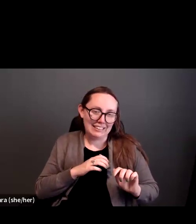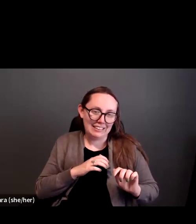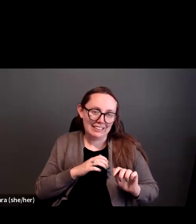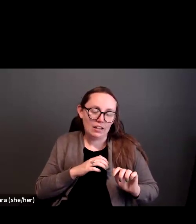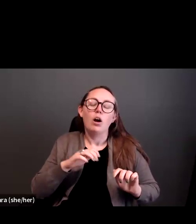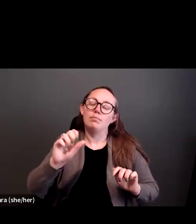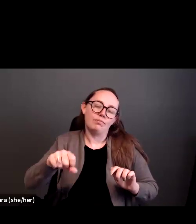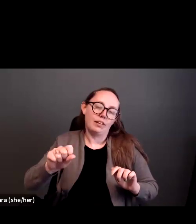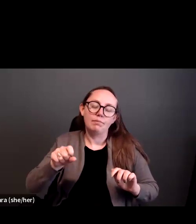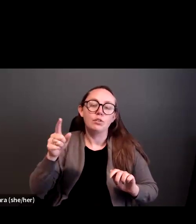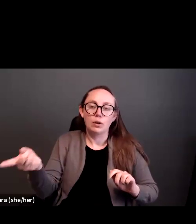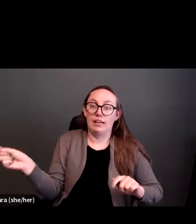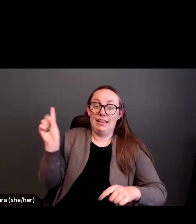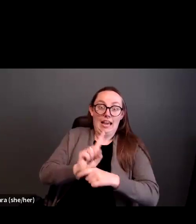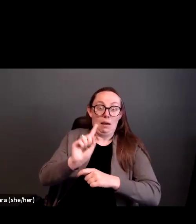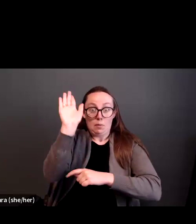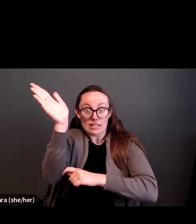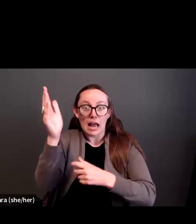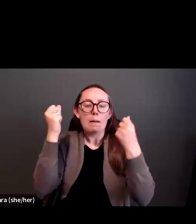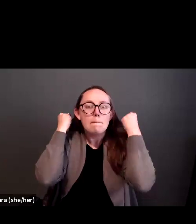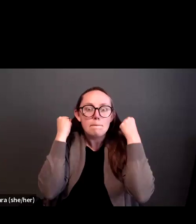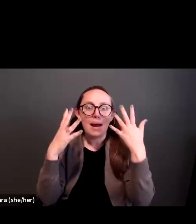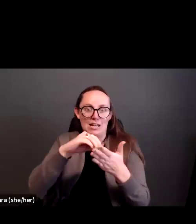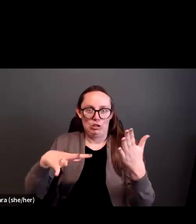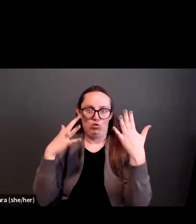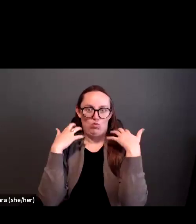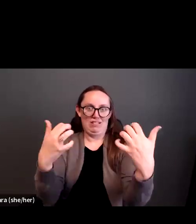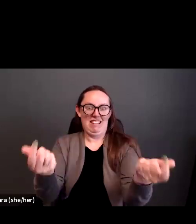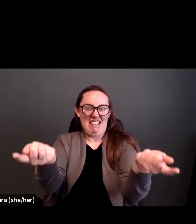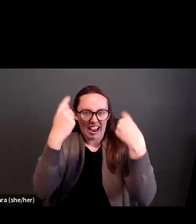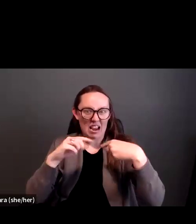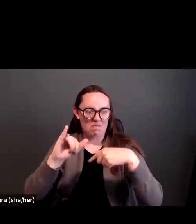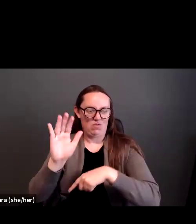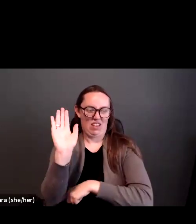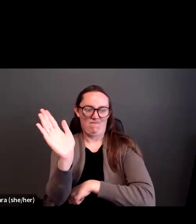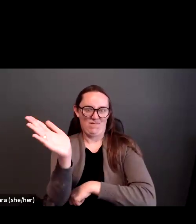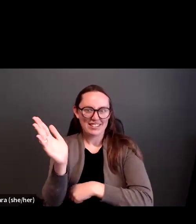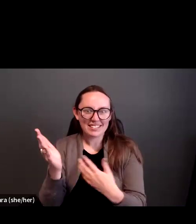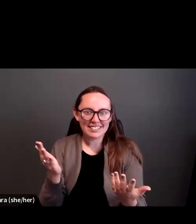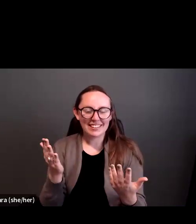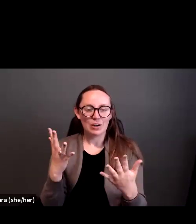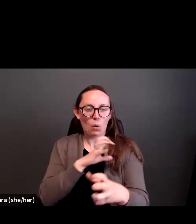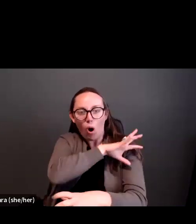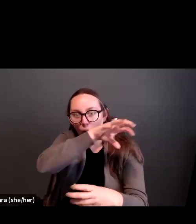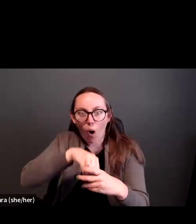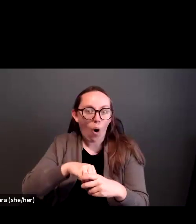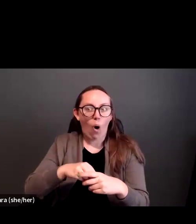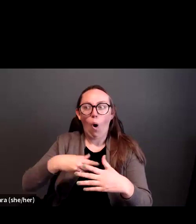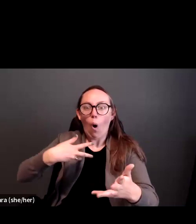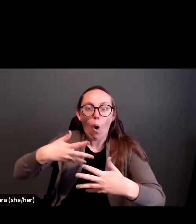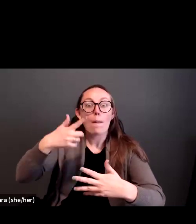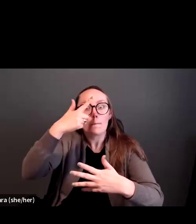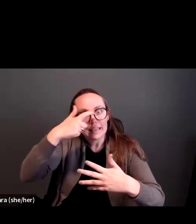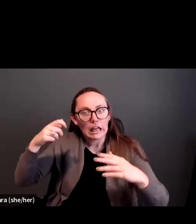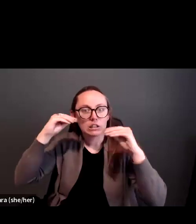people who are also ambassadors but not necessarily at the top of the like, well, I do these deep projects or I know the thing